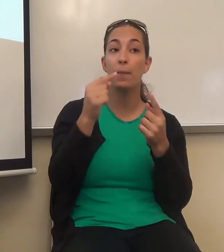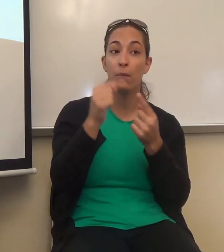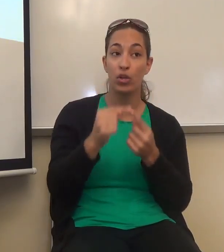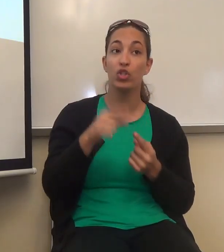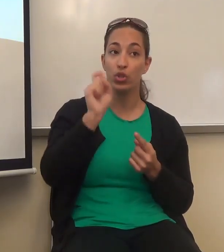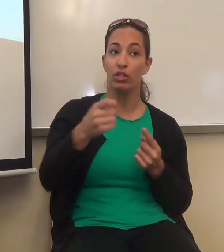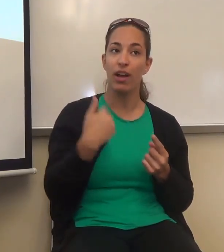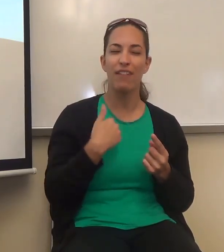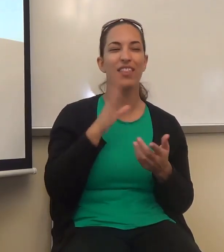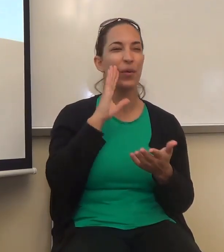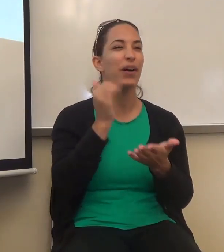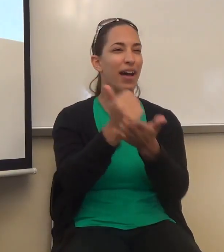at first.